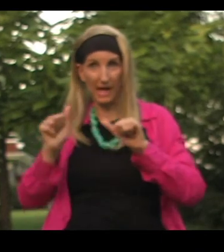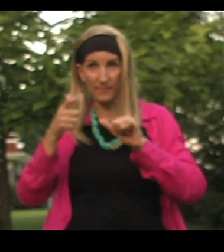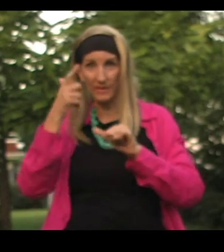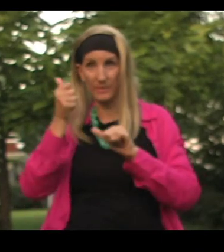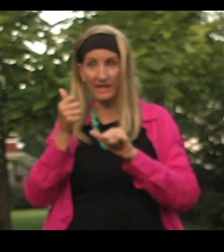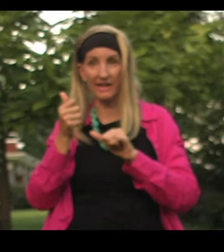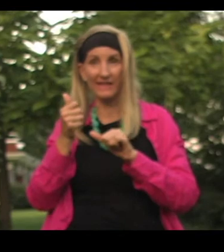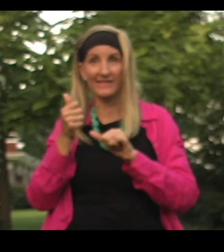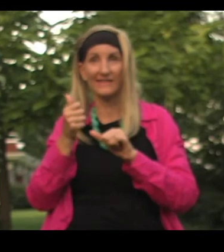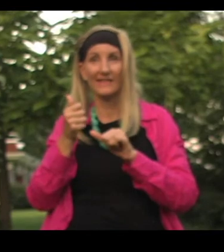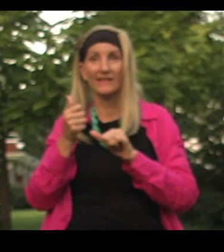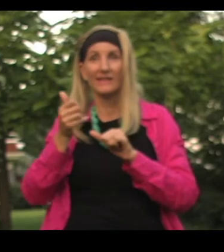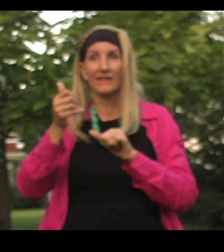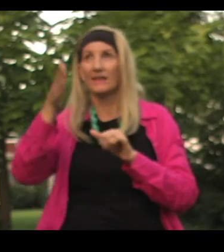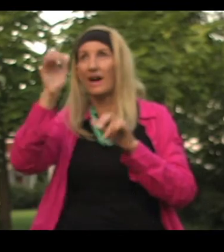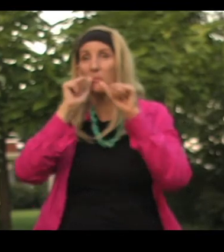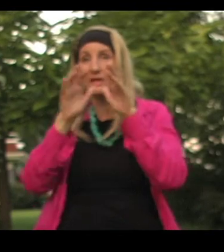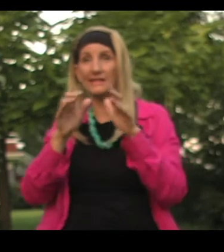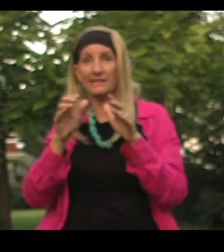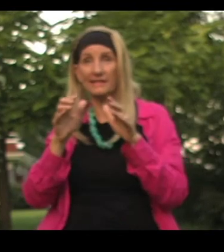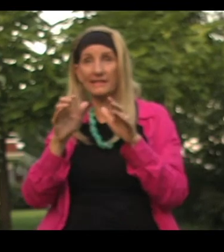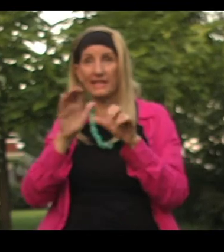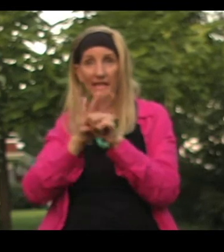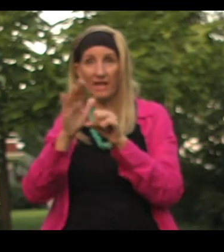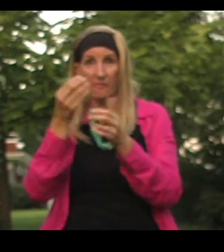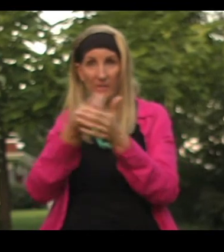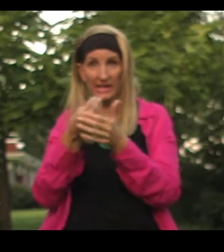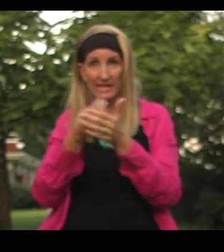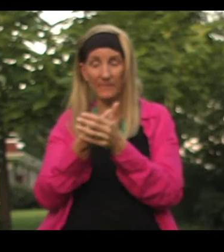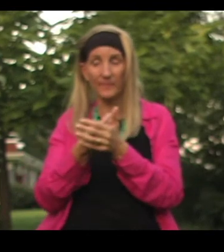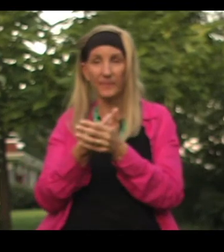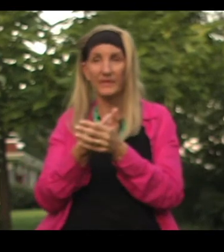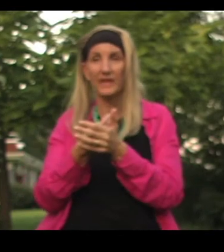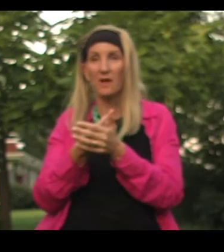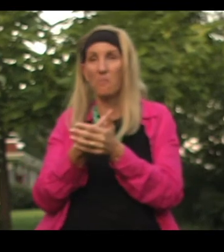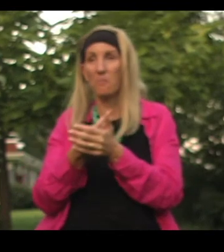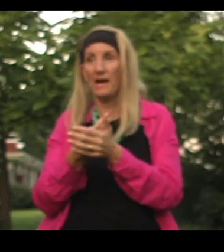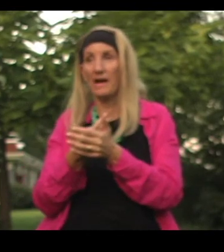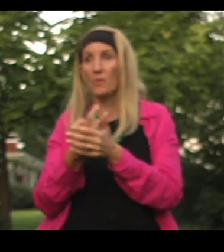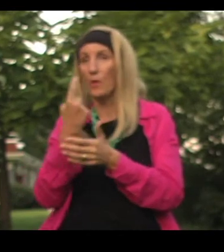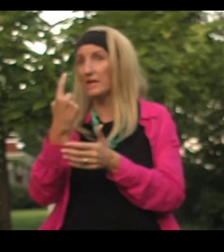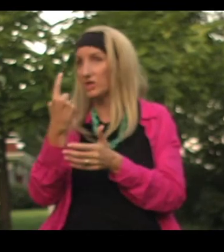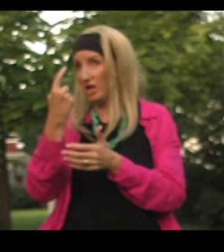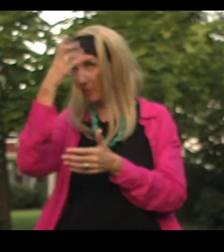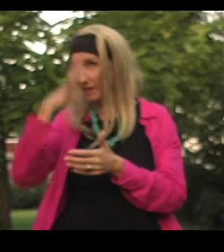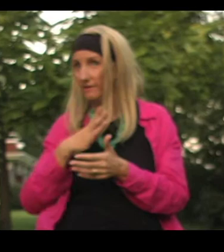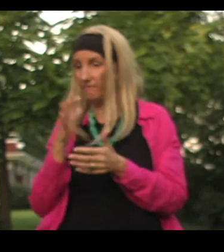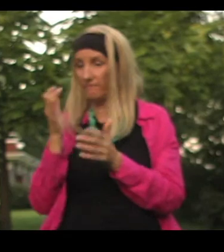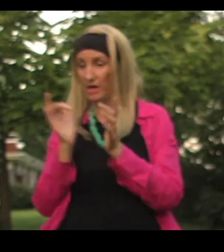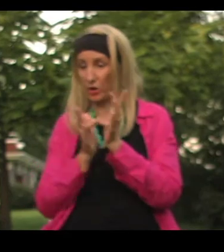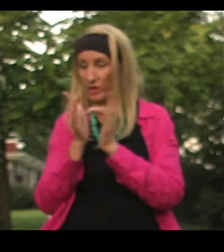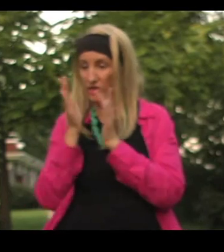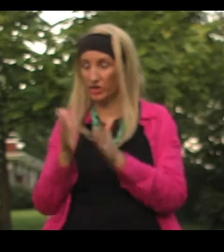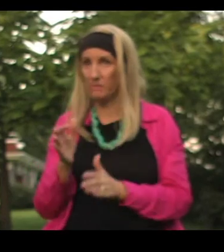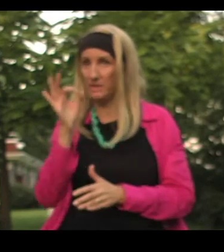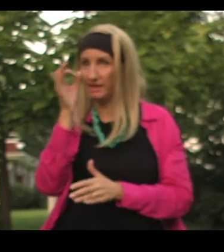adopted because God blessed us to get enough money by one gentleman, a Christian